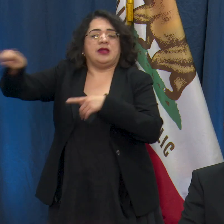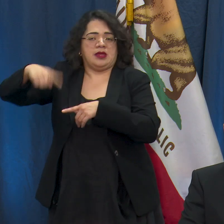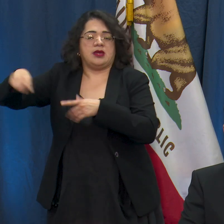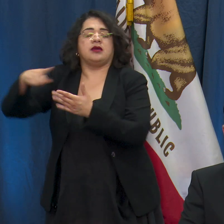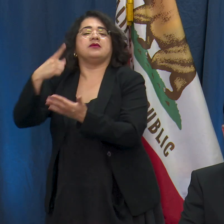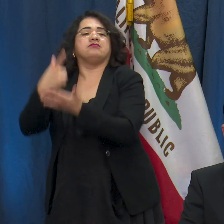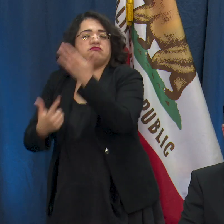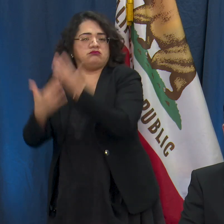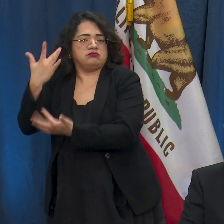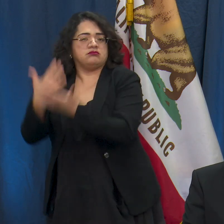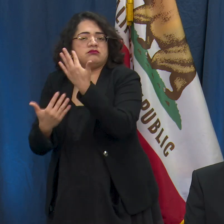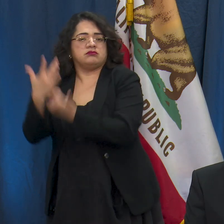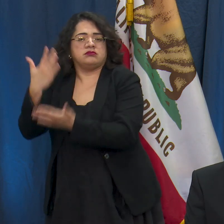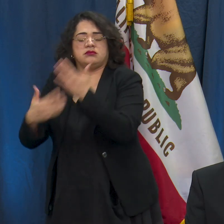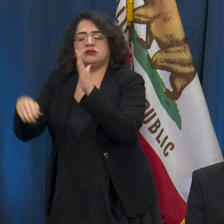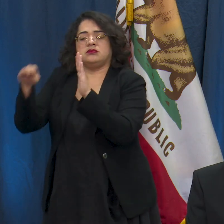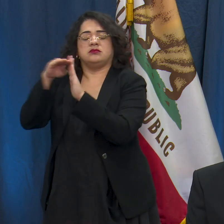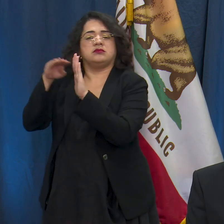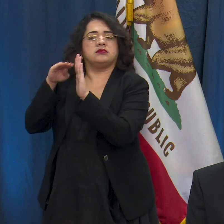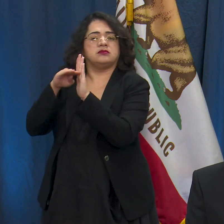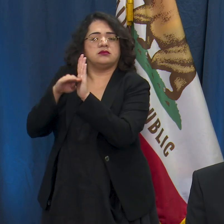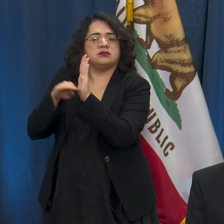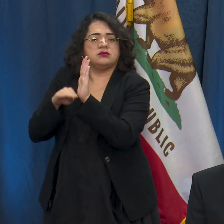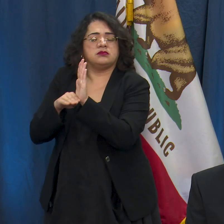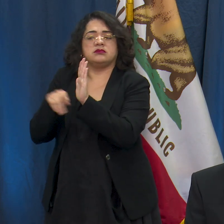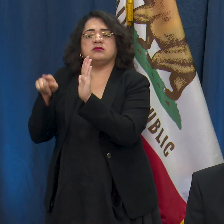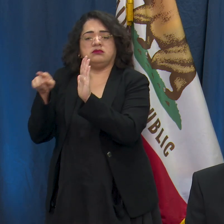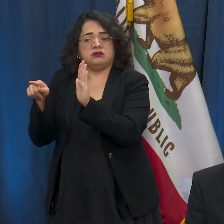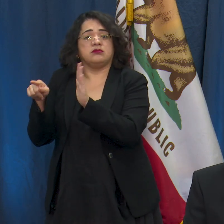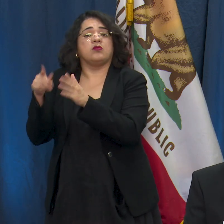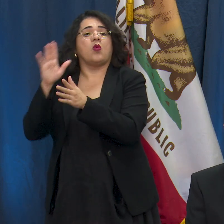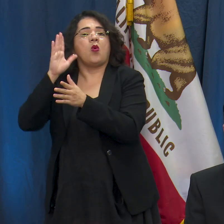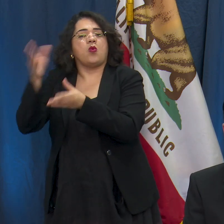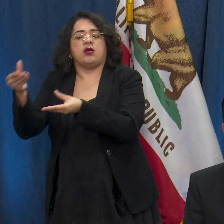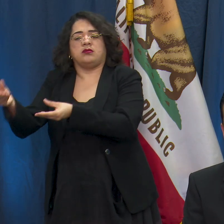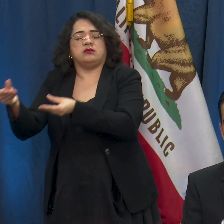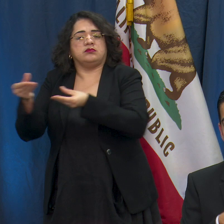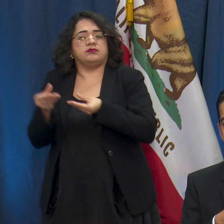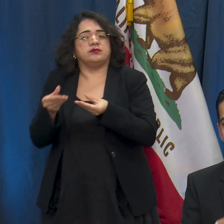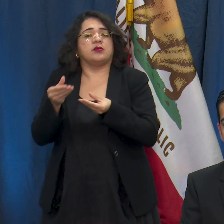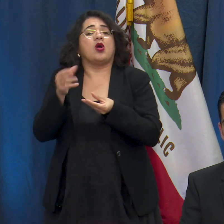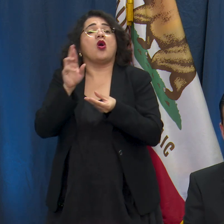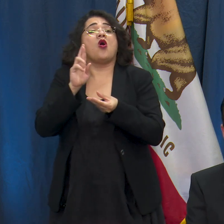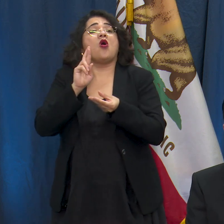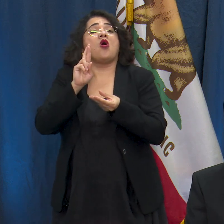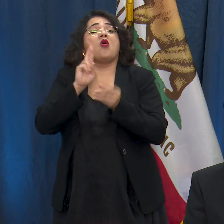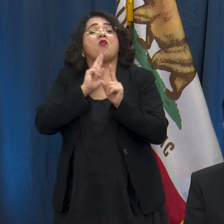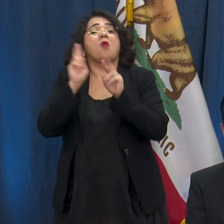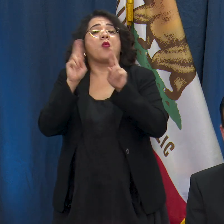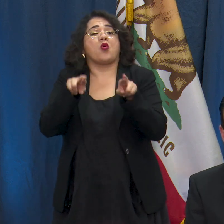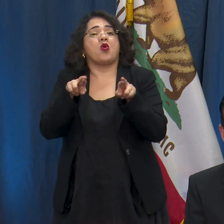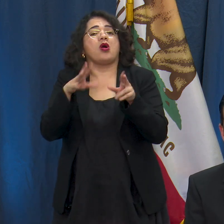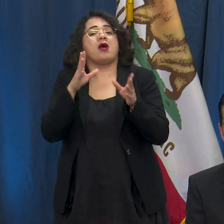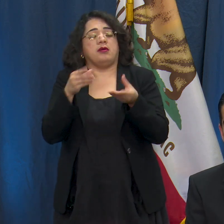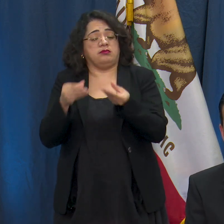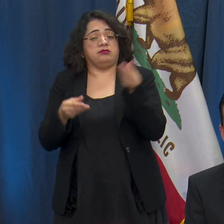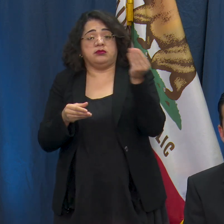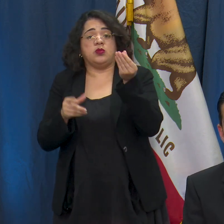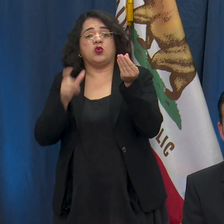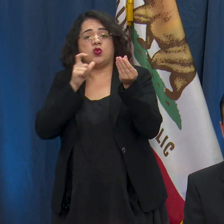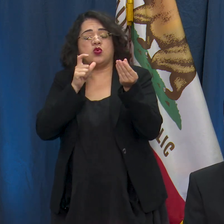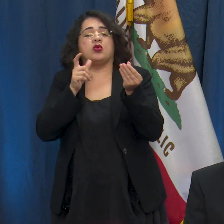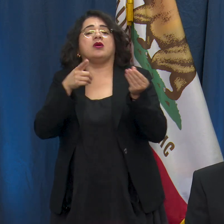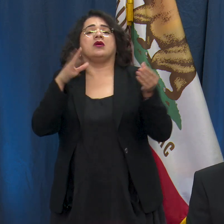of the economy that are critical. They are going to be producing a report to the city, the council, our